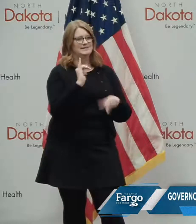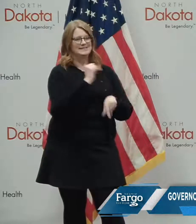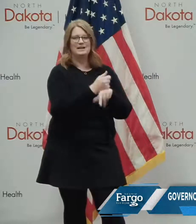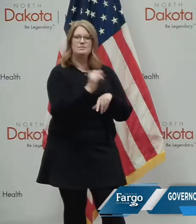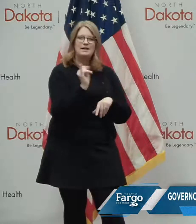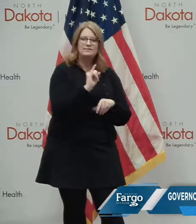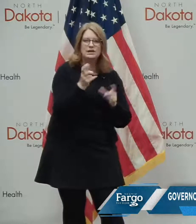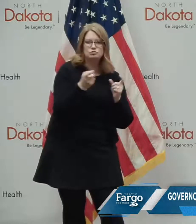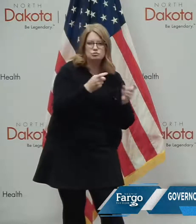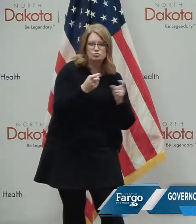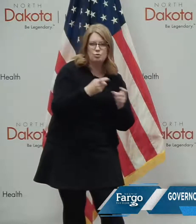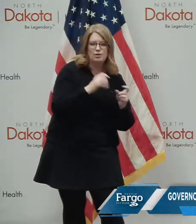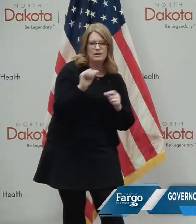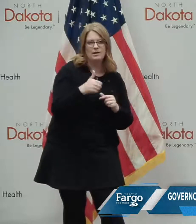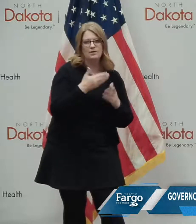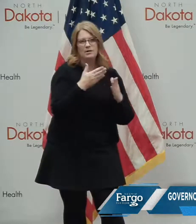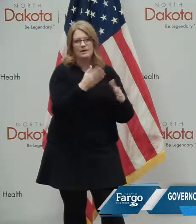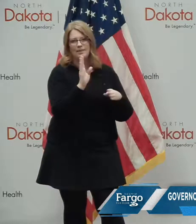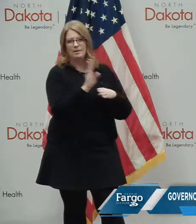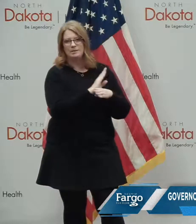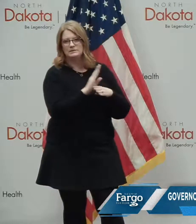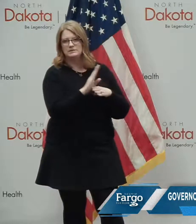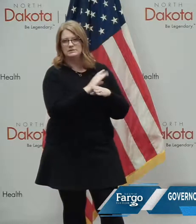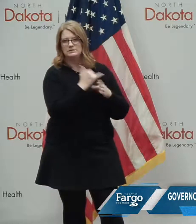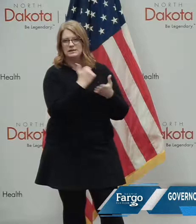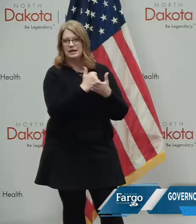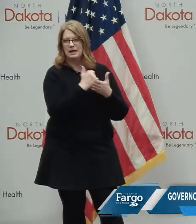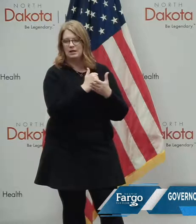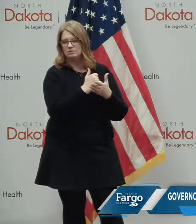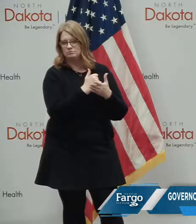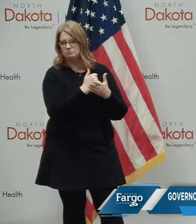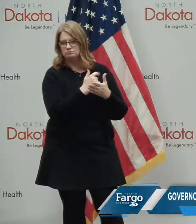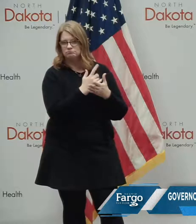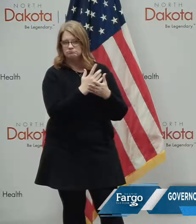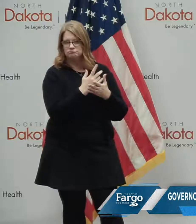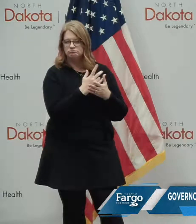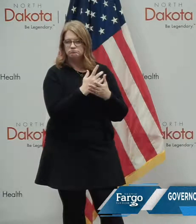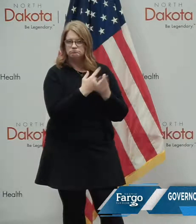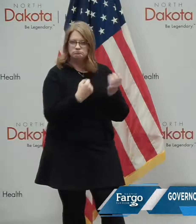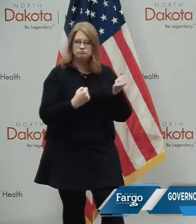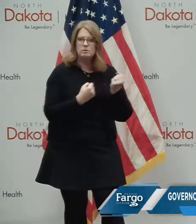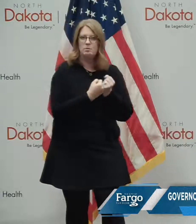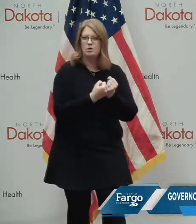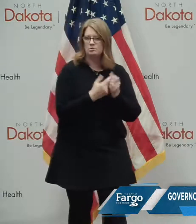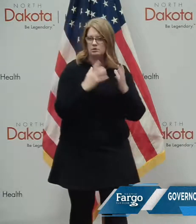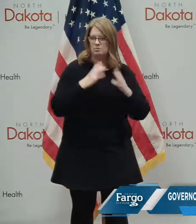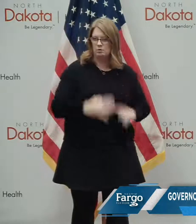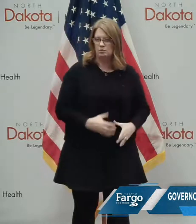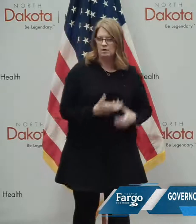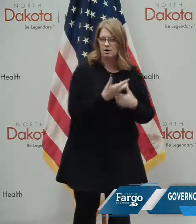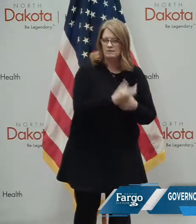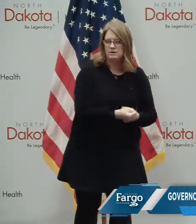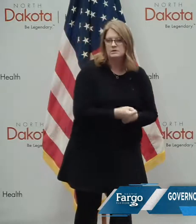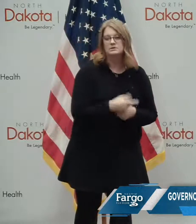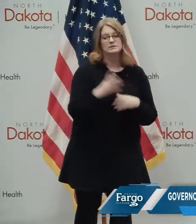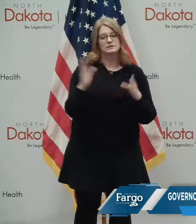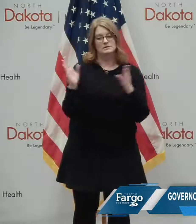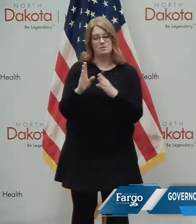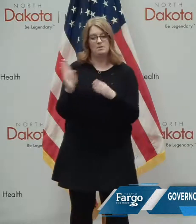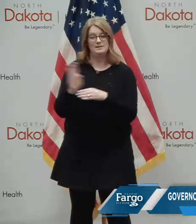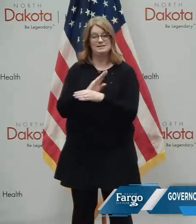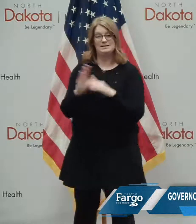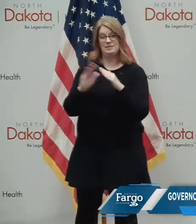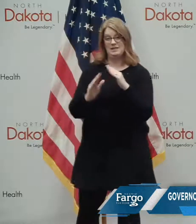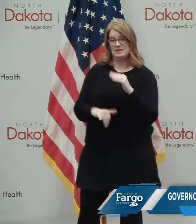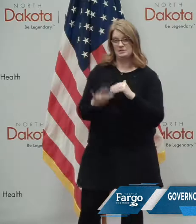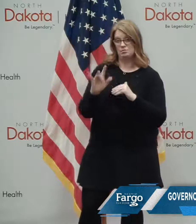and other measures in their businesses to help restore consumer confidence. The small businesses with less than 25